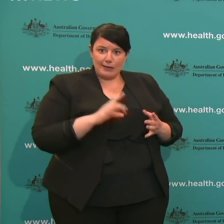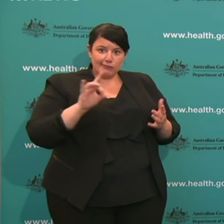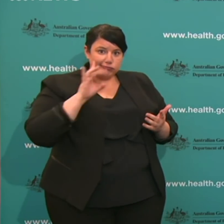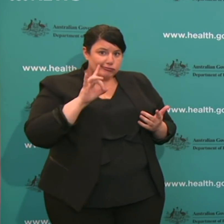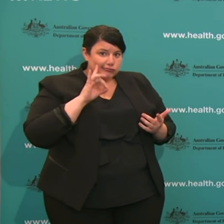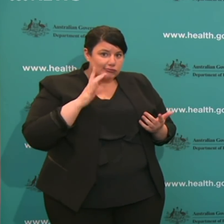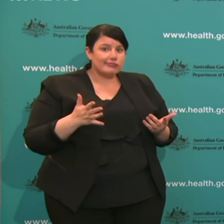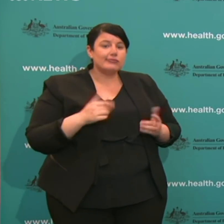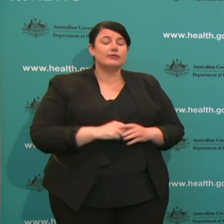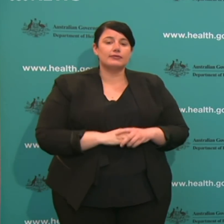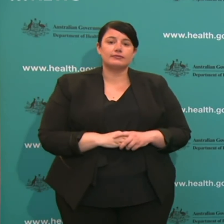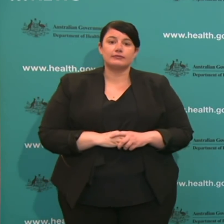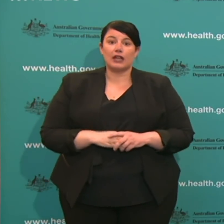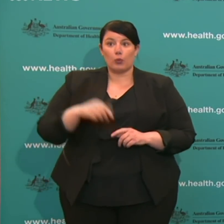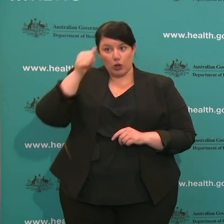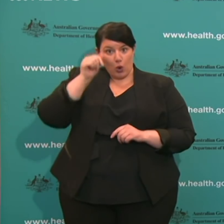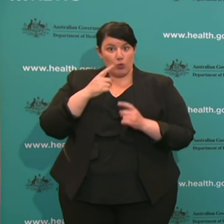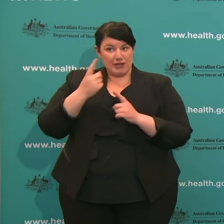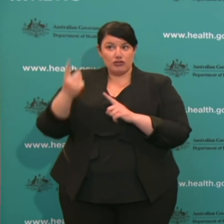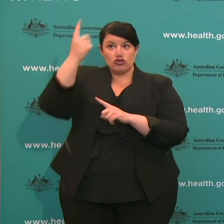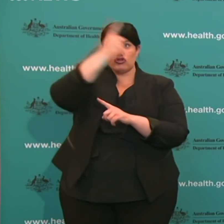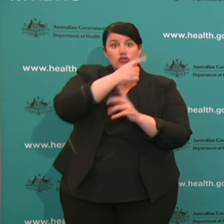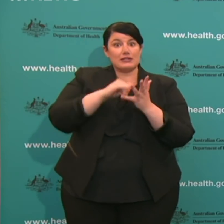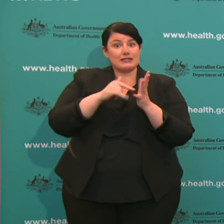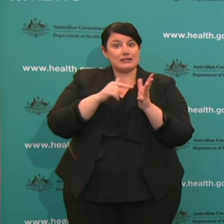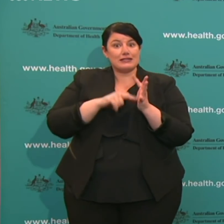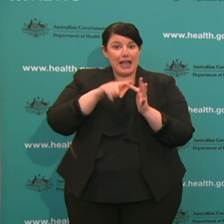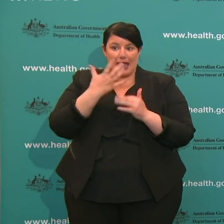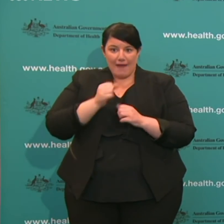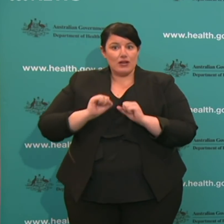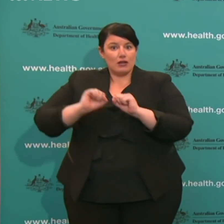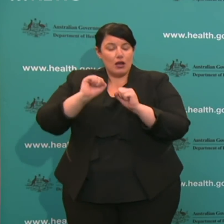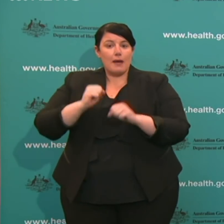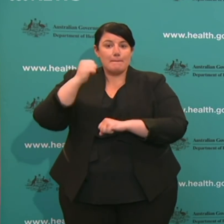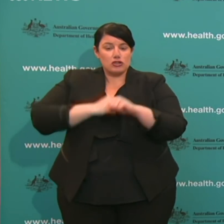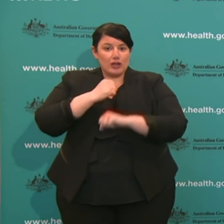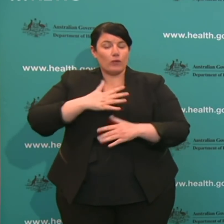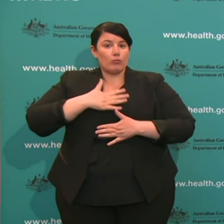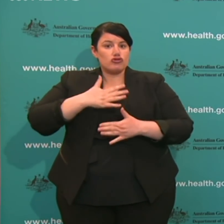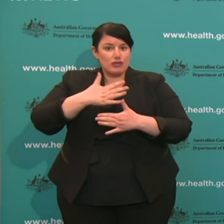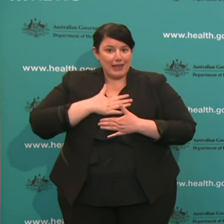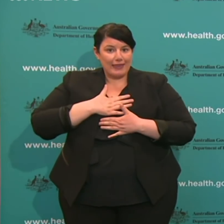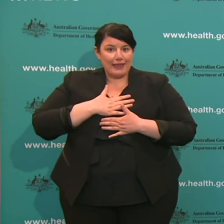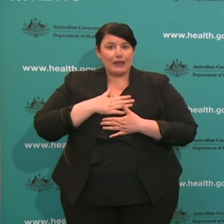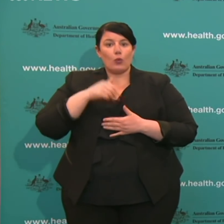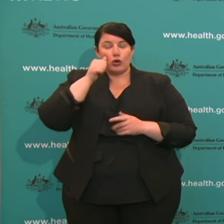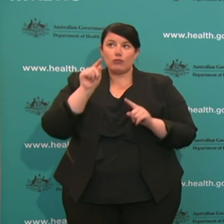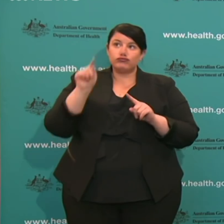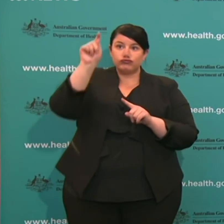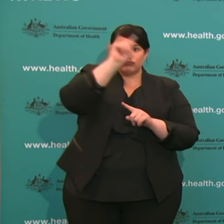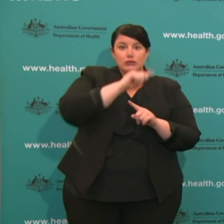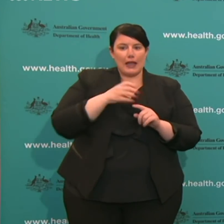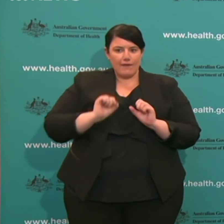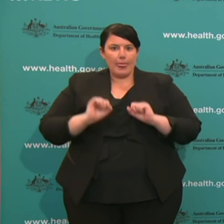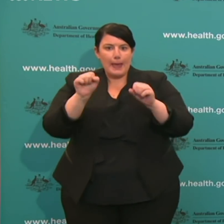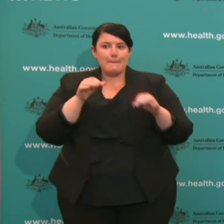that individual jurisdictions have also got stockpiles of additional ventilators. We know that individual jurisdictions have their own